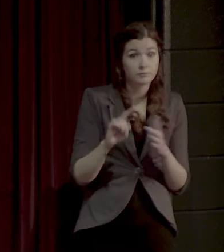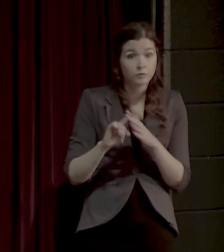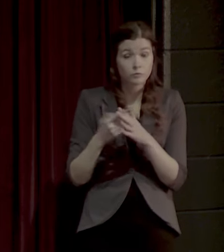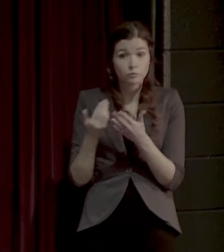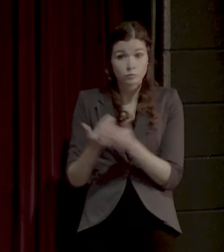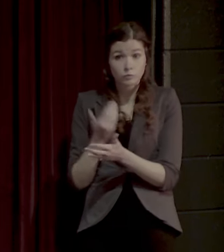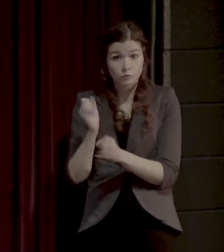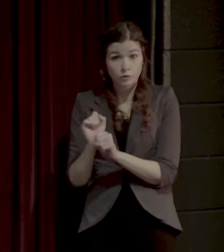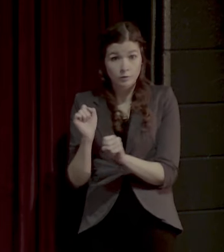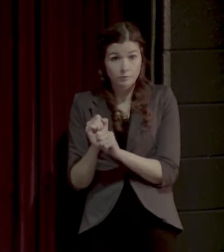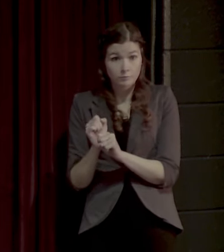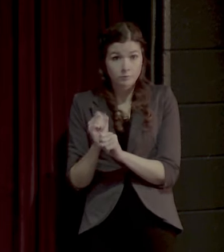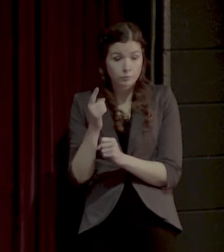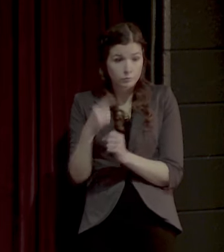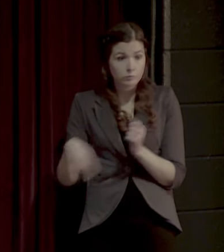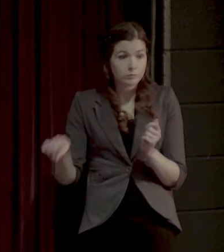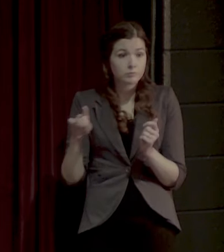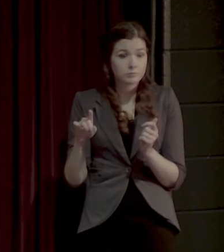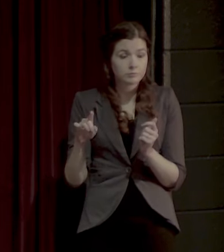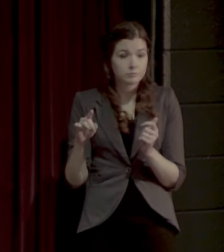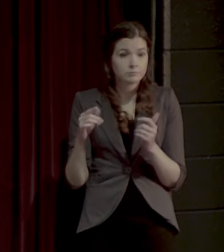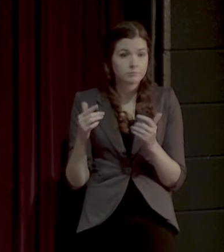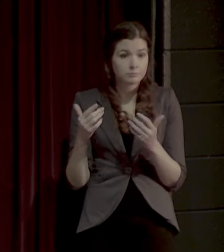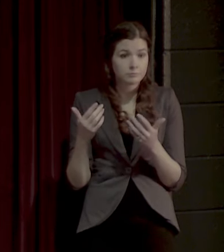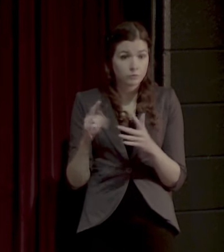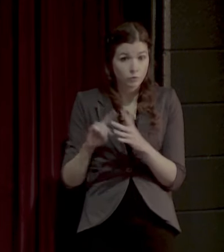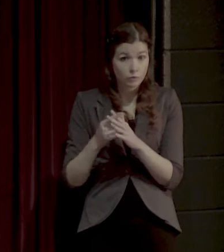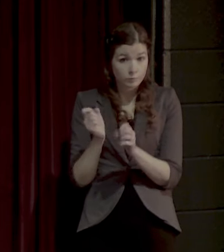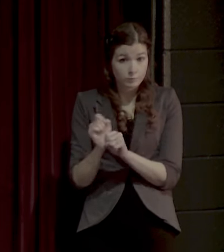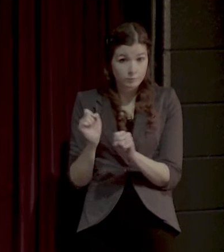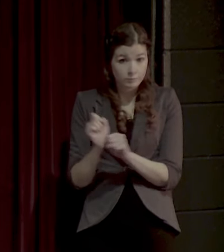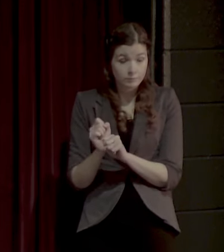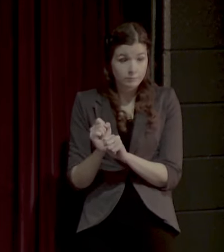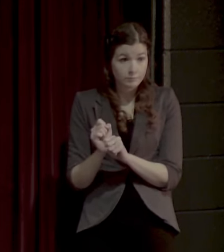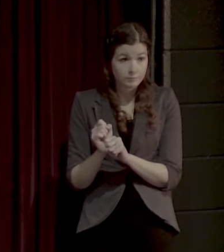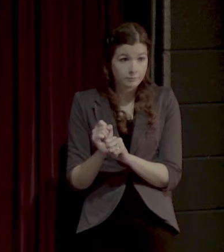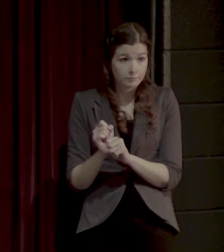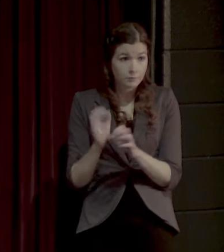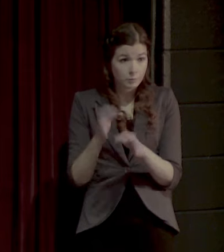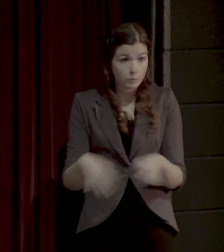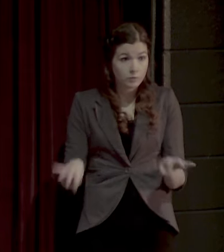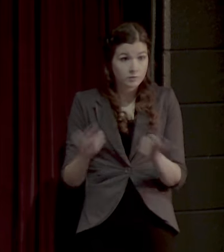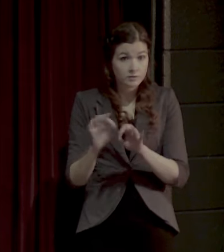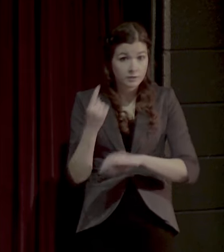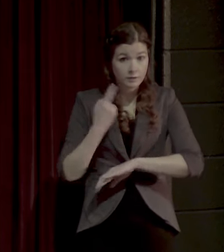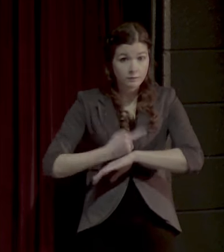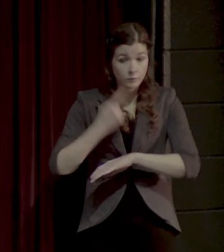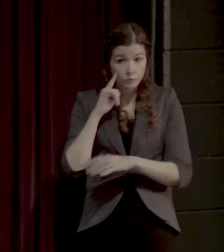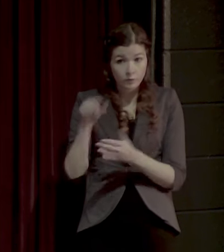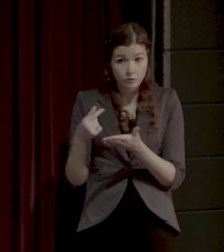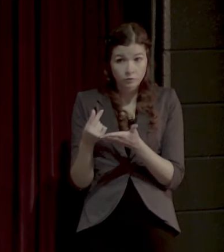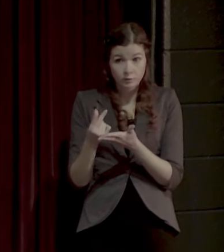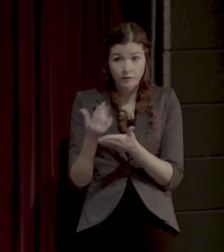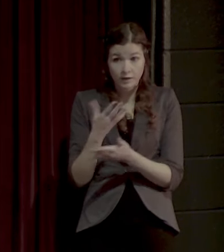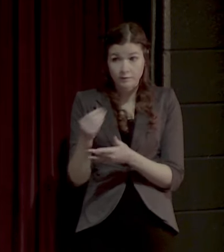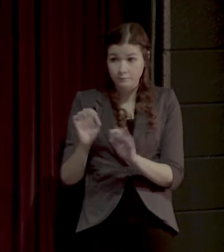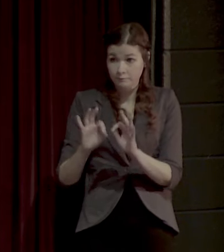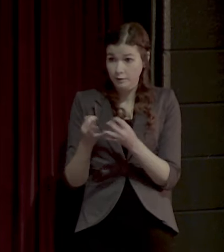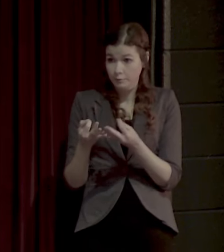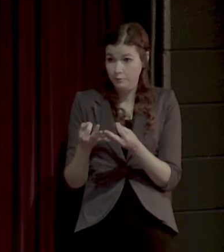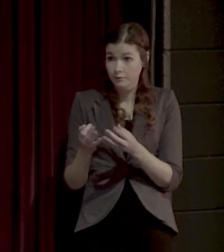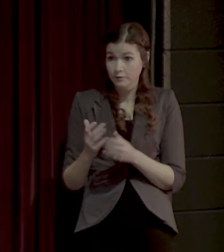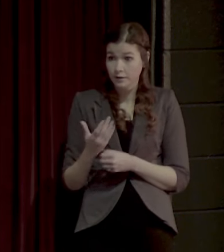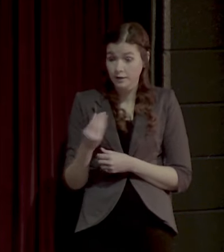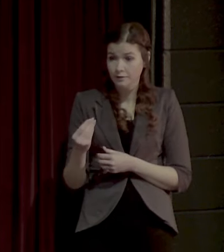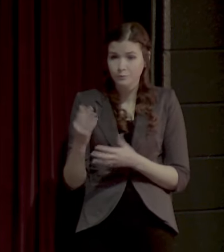career for those of you that are going to the workforce. It's an important day for these graduates and their families,